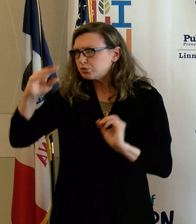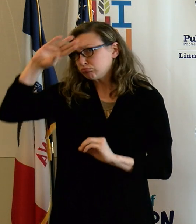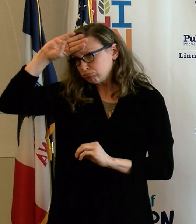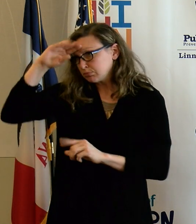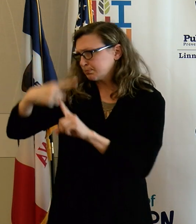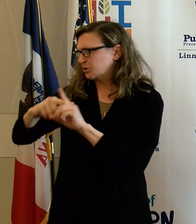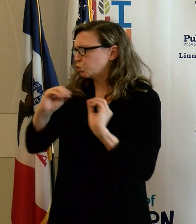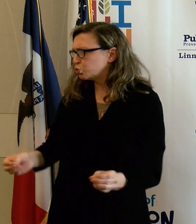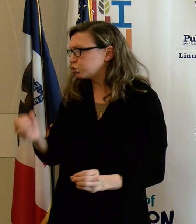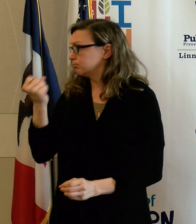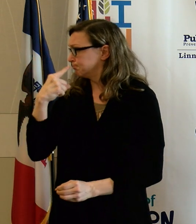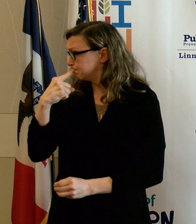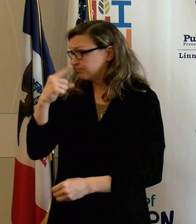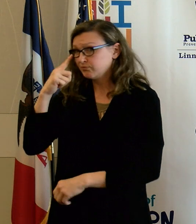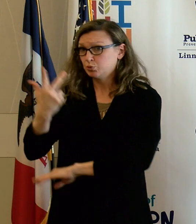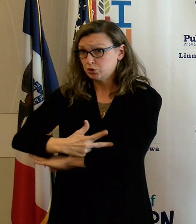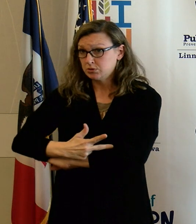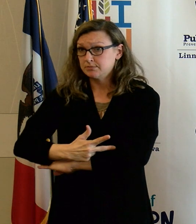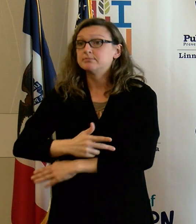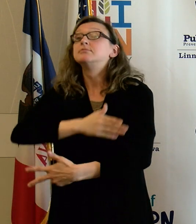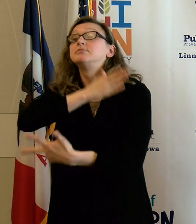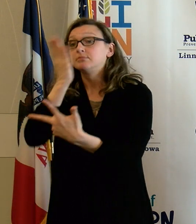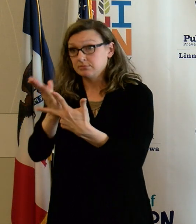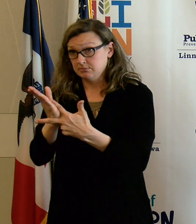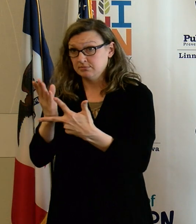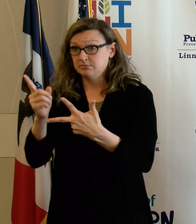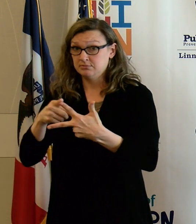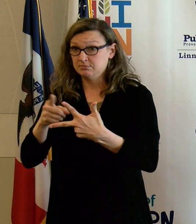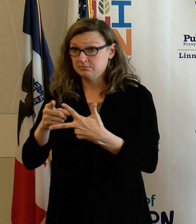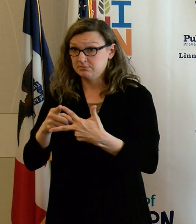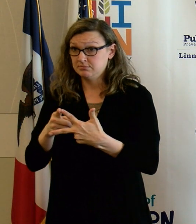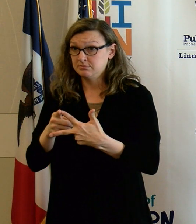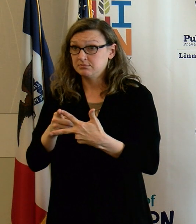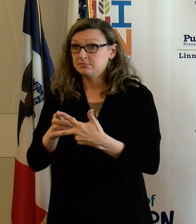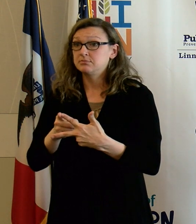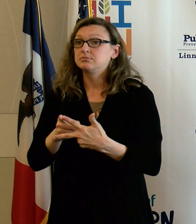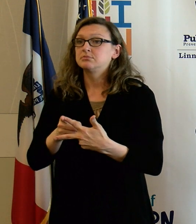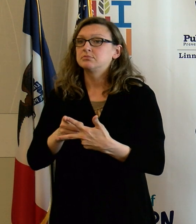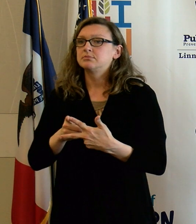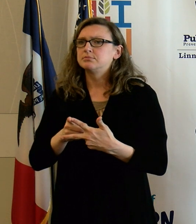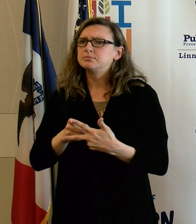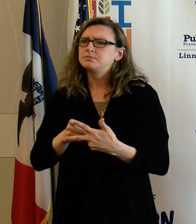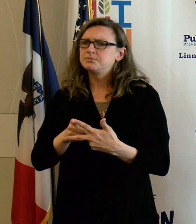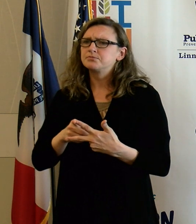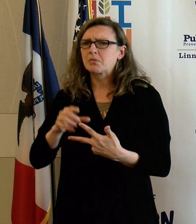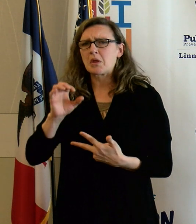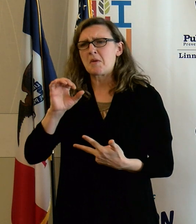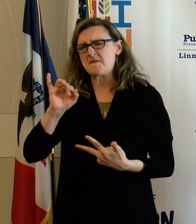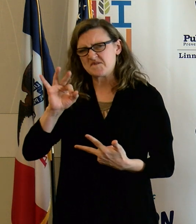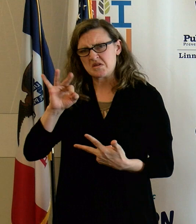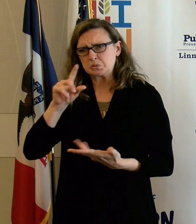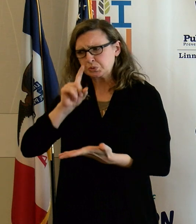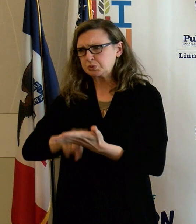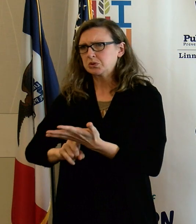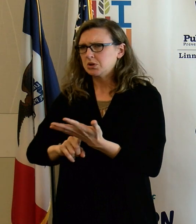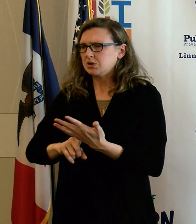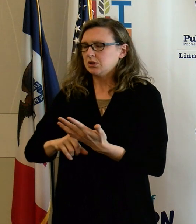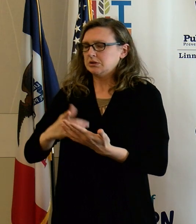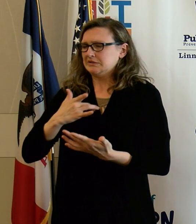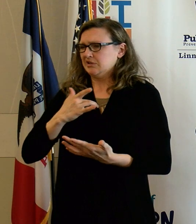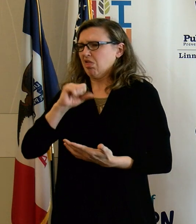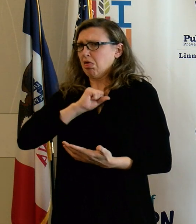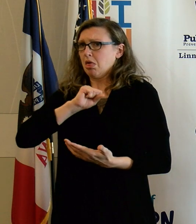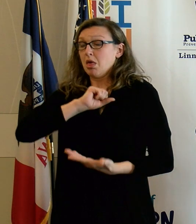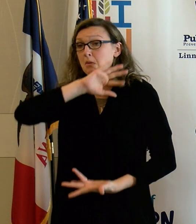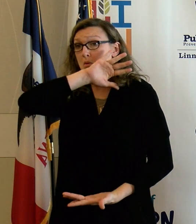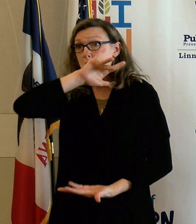And your other symptoms have improved. For example, cough, shortness of breath. And